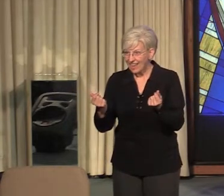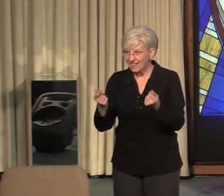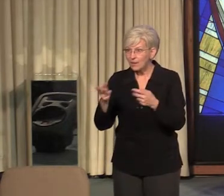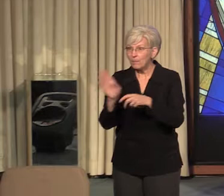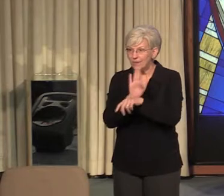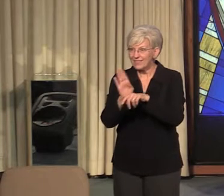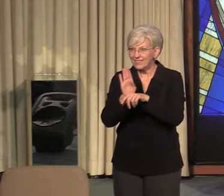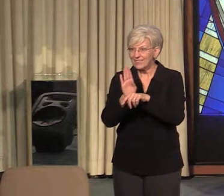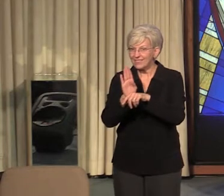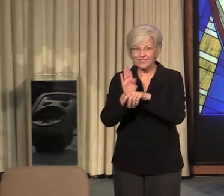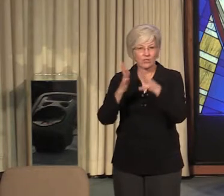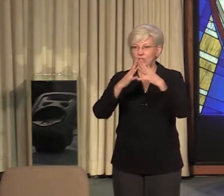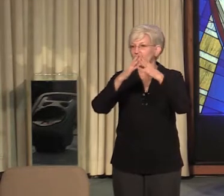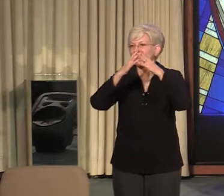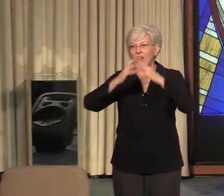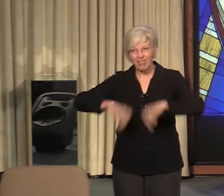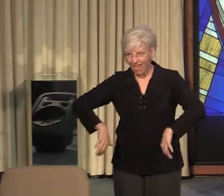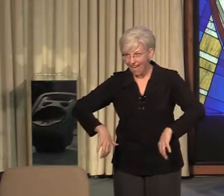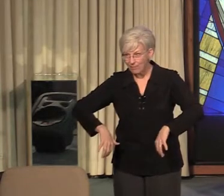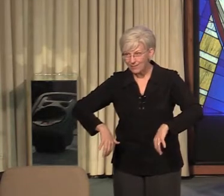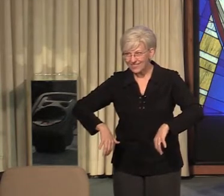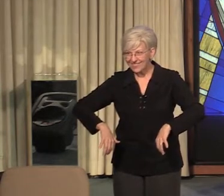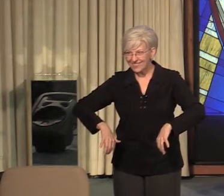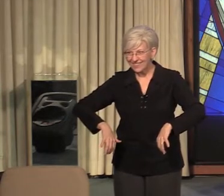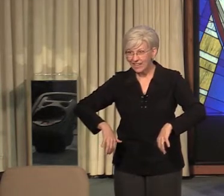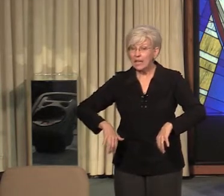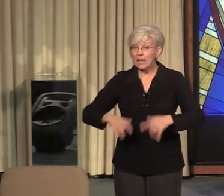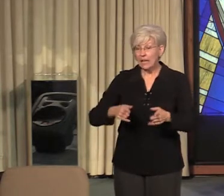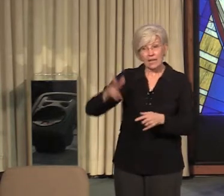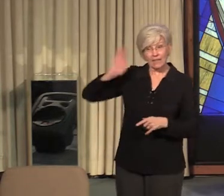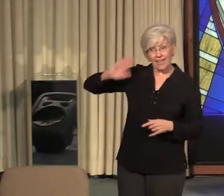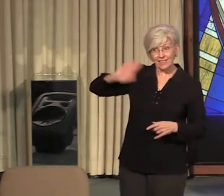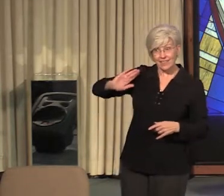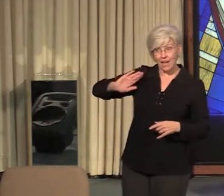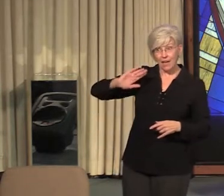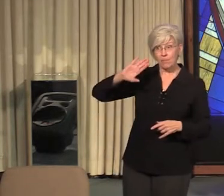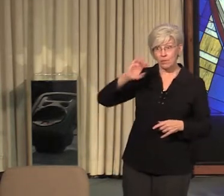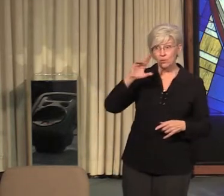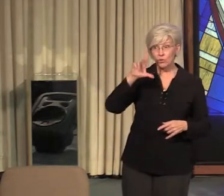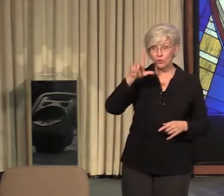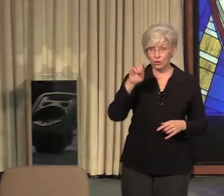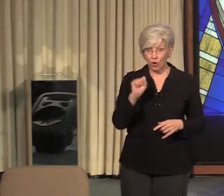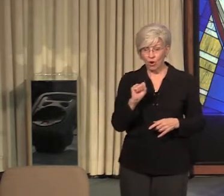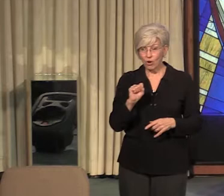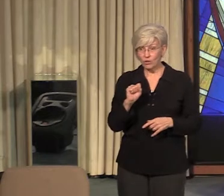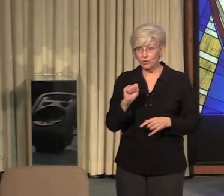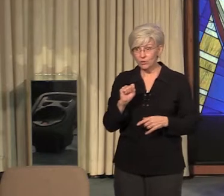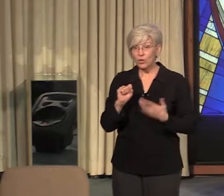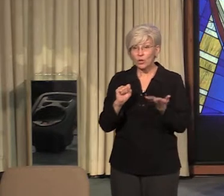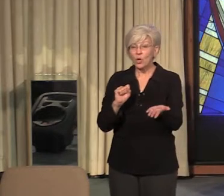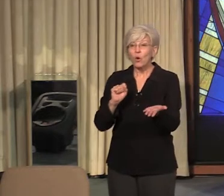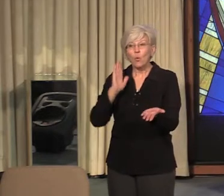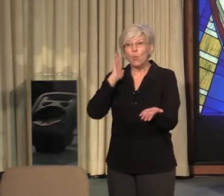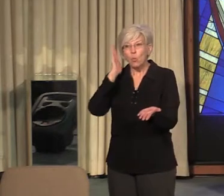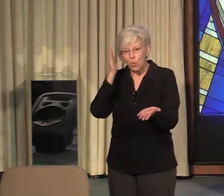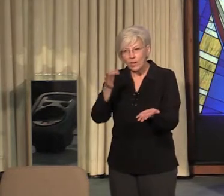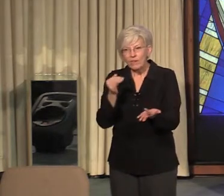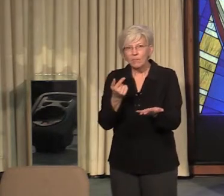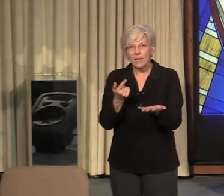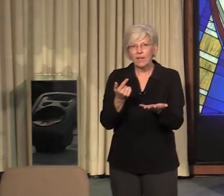our standards, a third party claimed that up until that time he was worth about $150,000